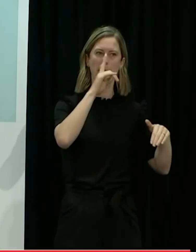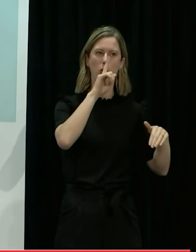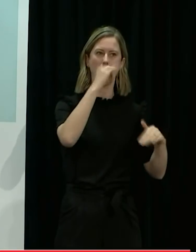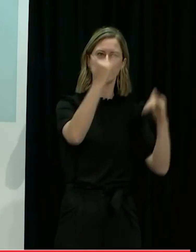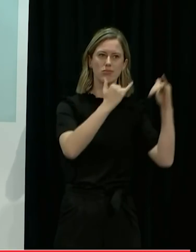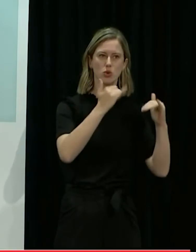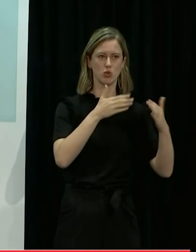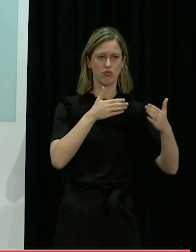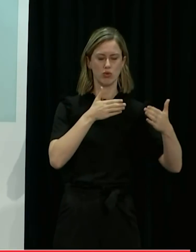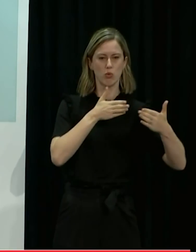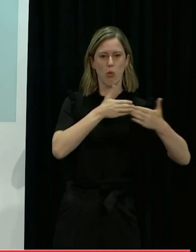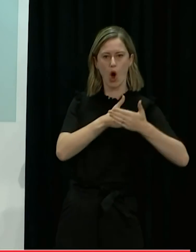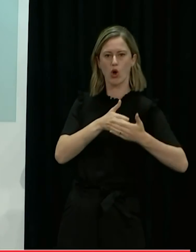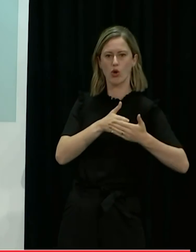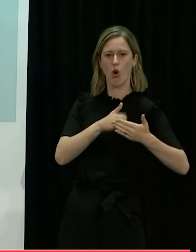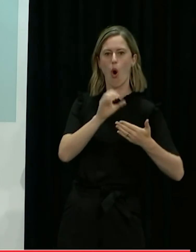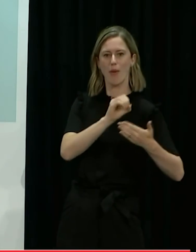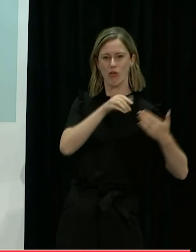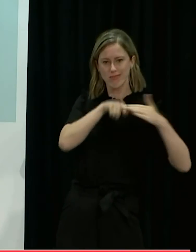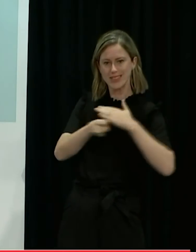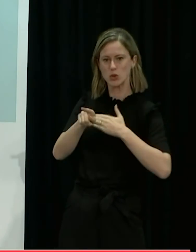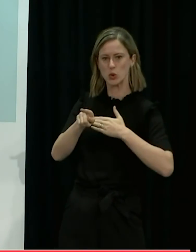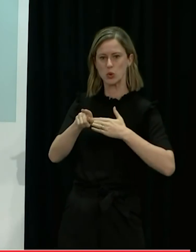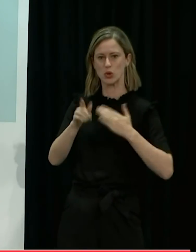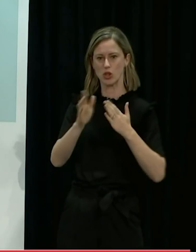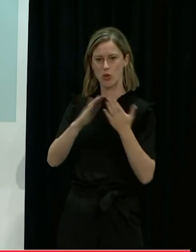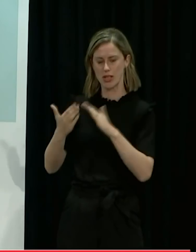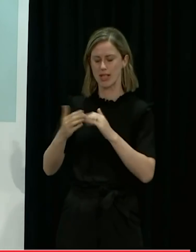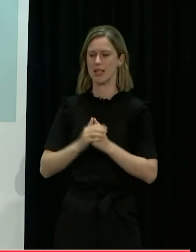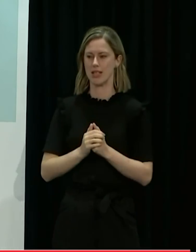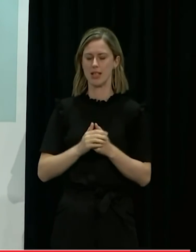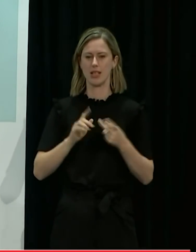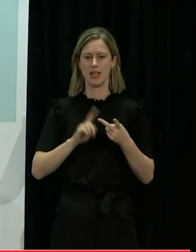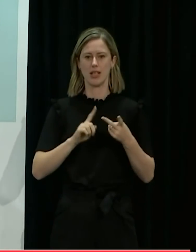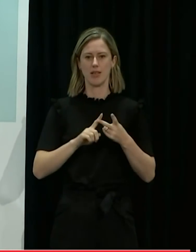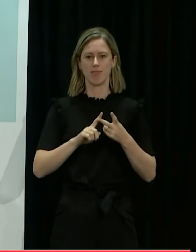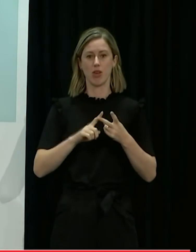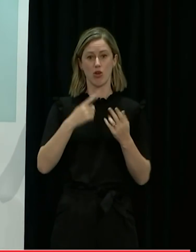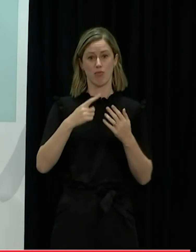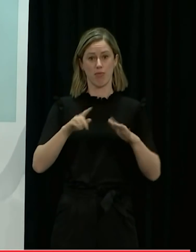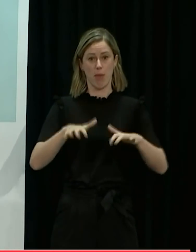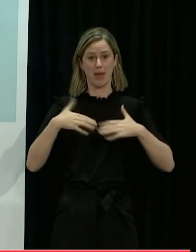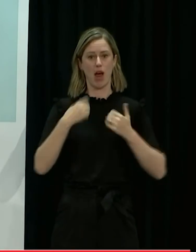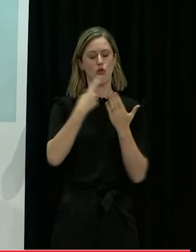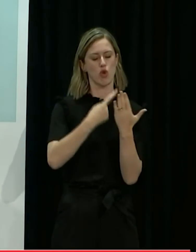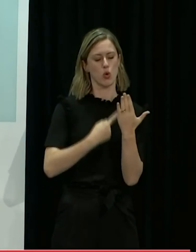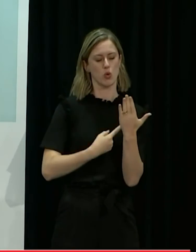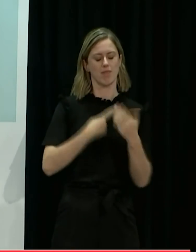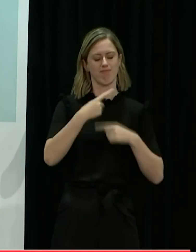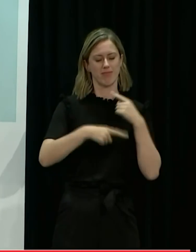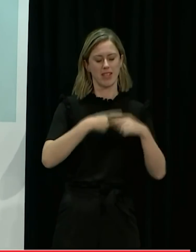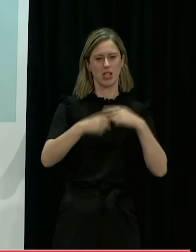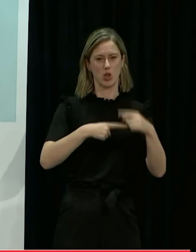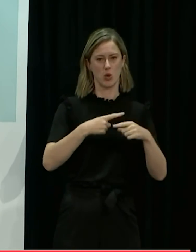the community, and we're doing that. Use public health settings as an extra layer of protection, which is exactly what the COVID